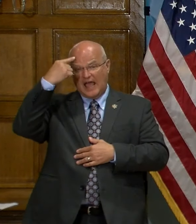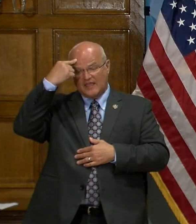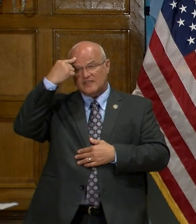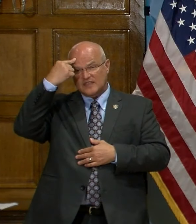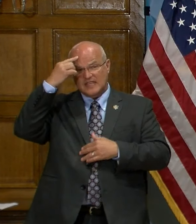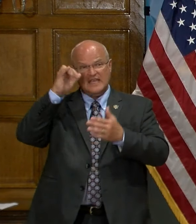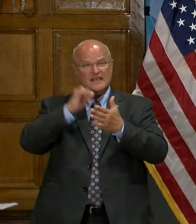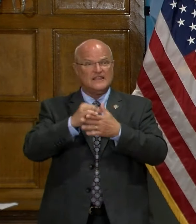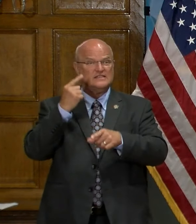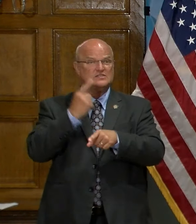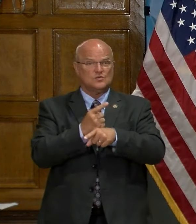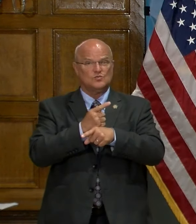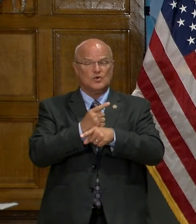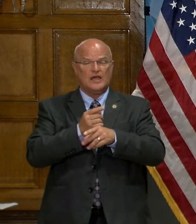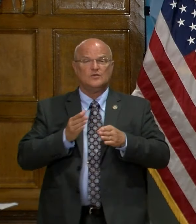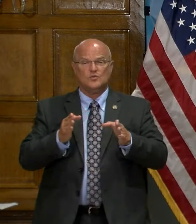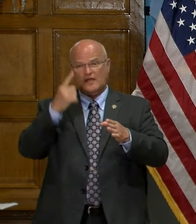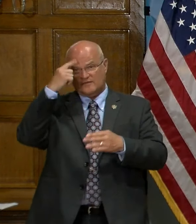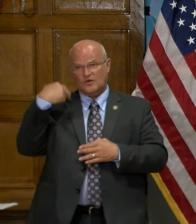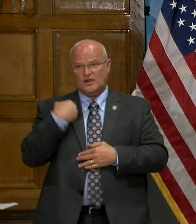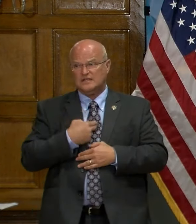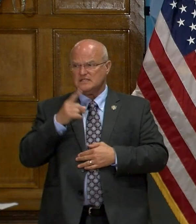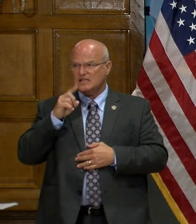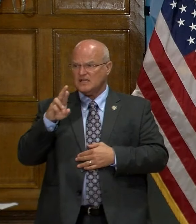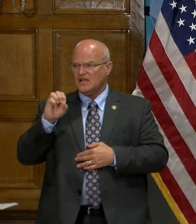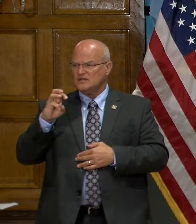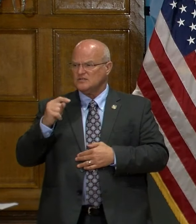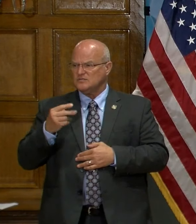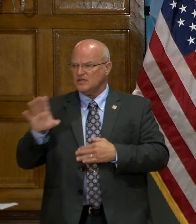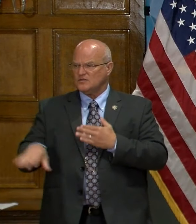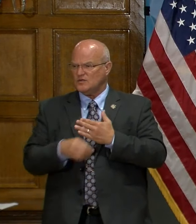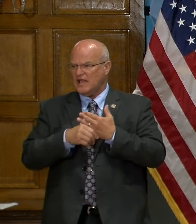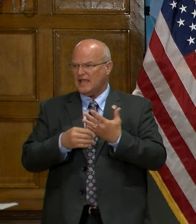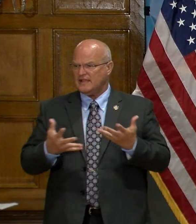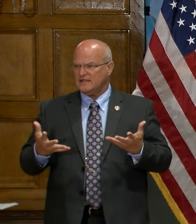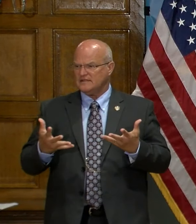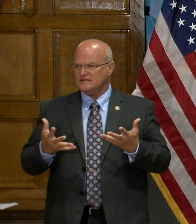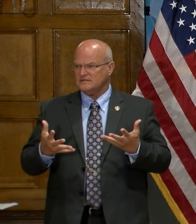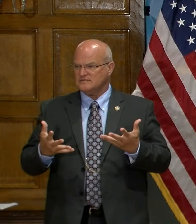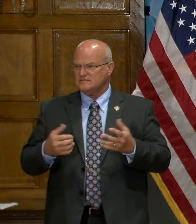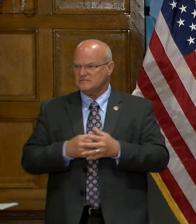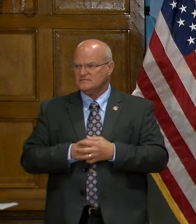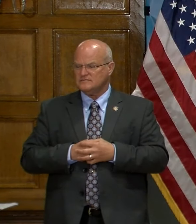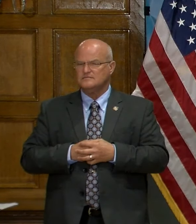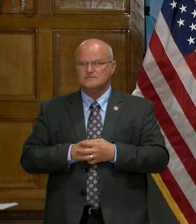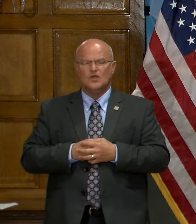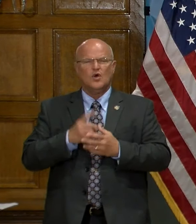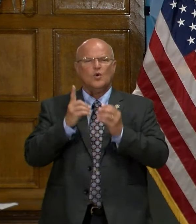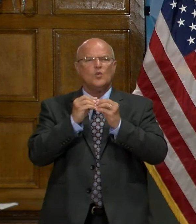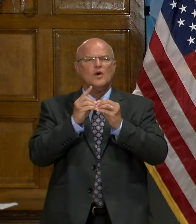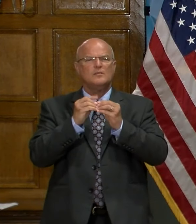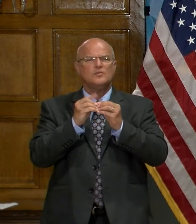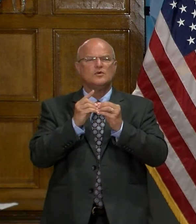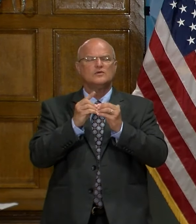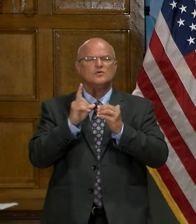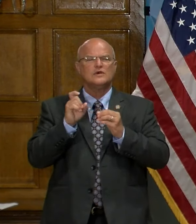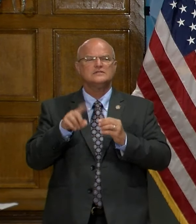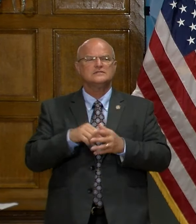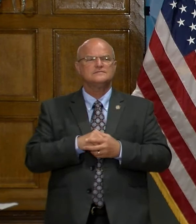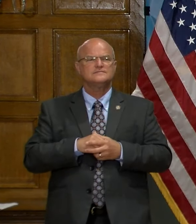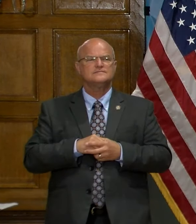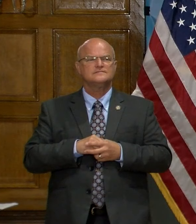that that's the right course for us. Dr. Smith, did you want to add to any of these? We'll take one more question here.